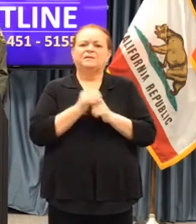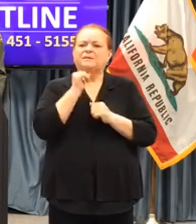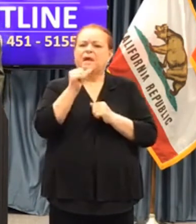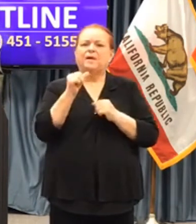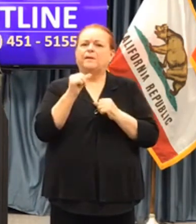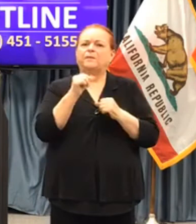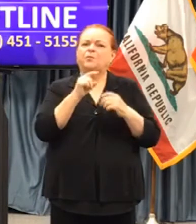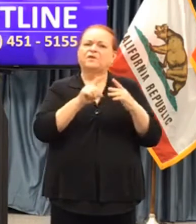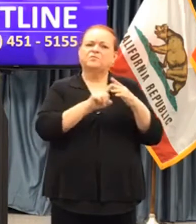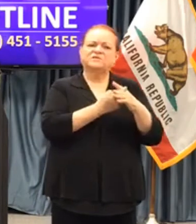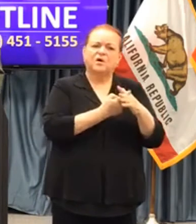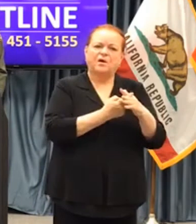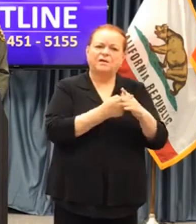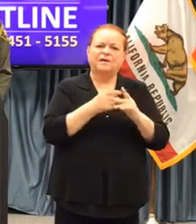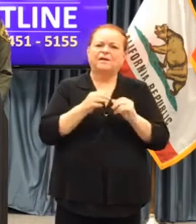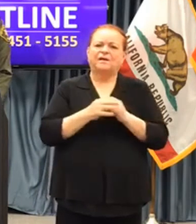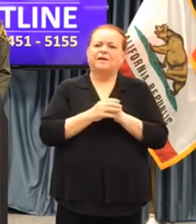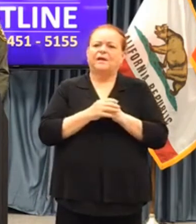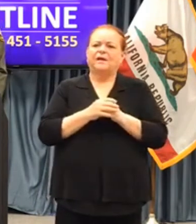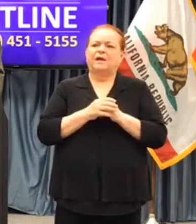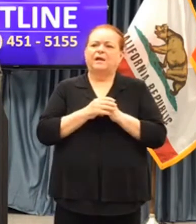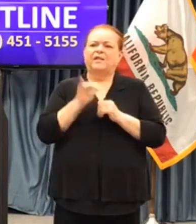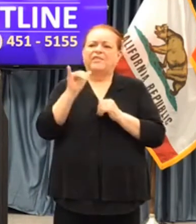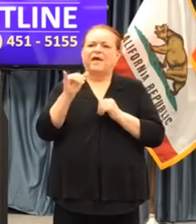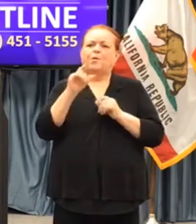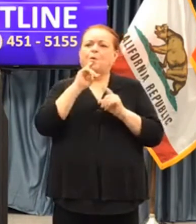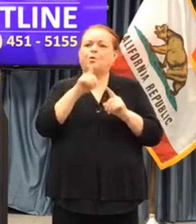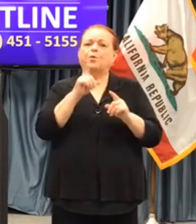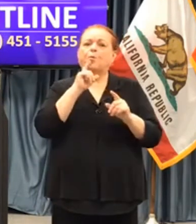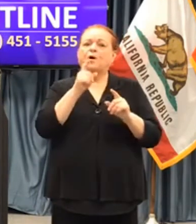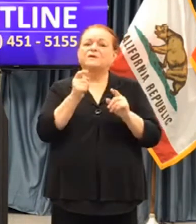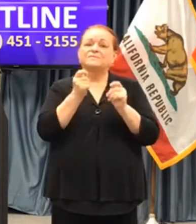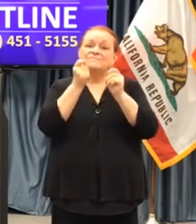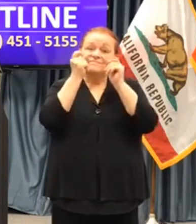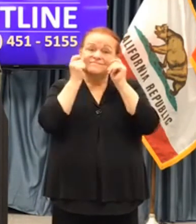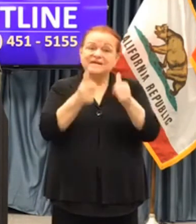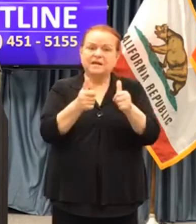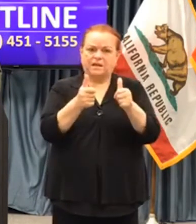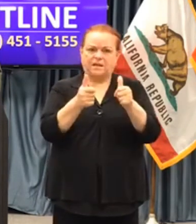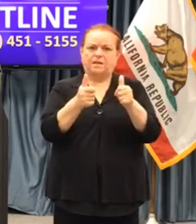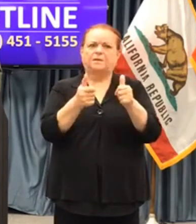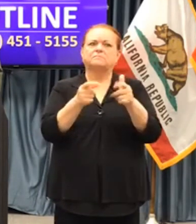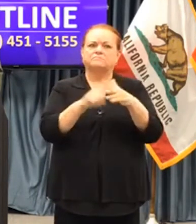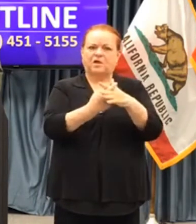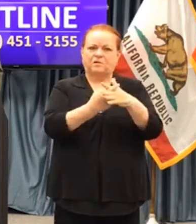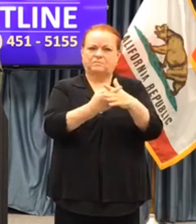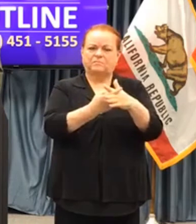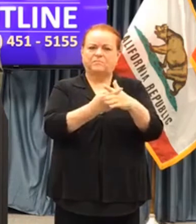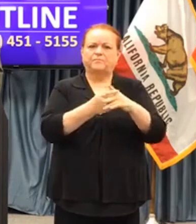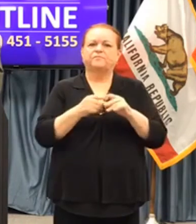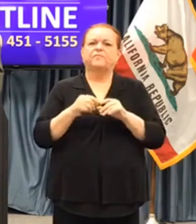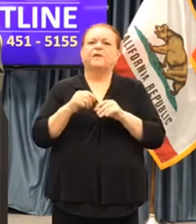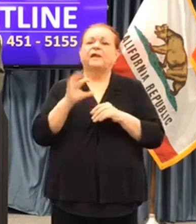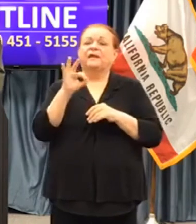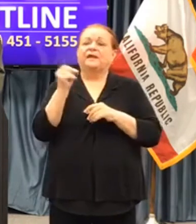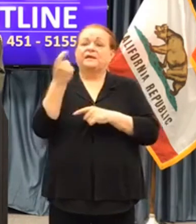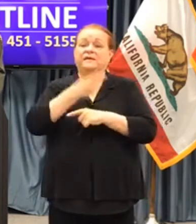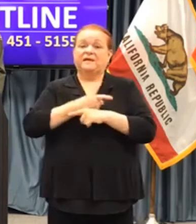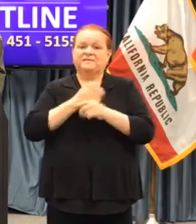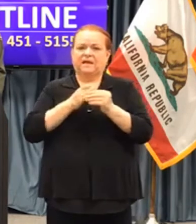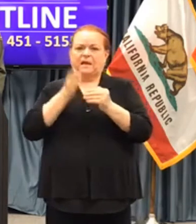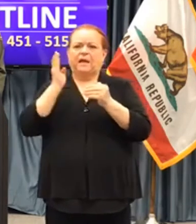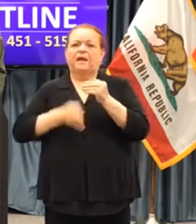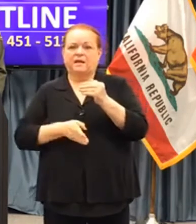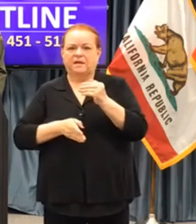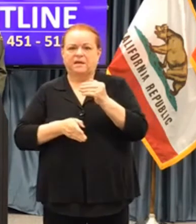starts. The order was effective immediately. The 90 days is when it ends, and